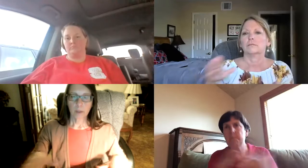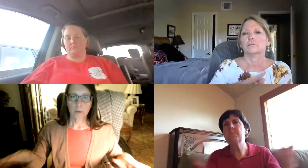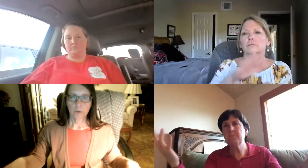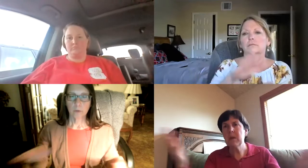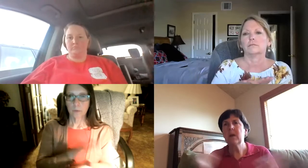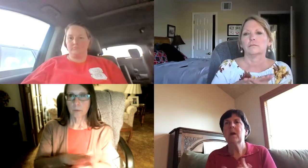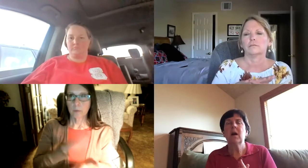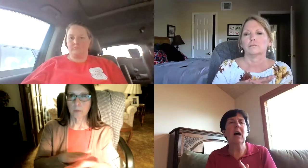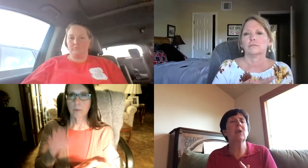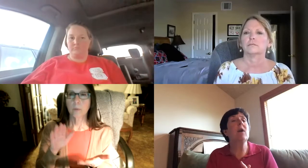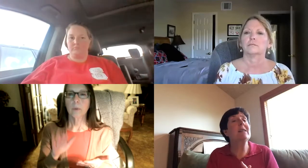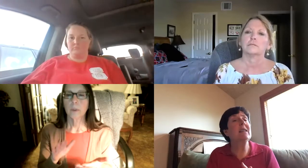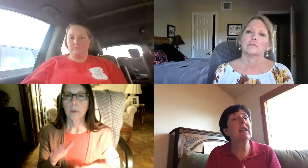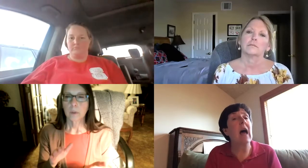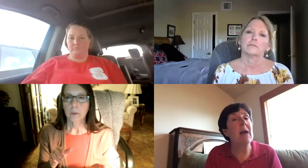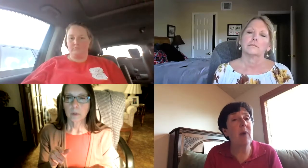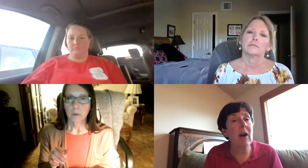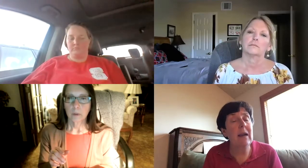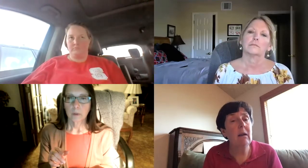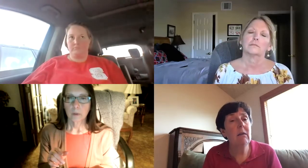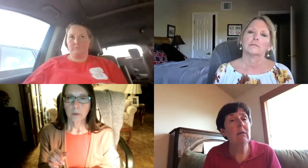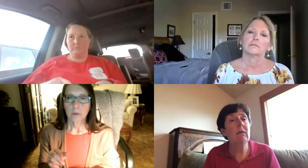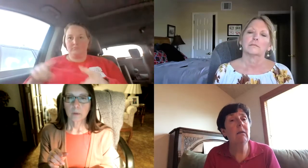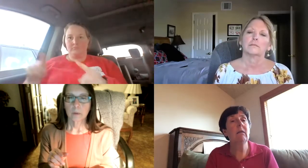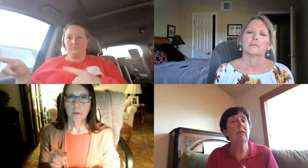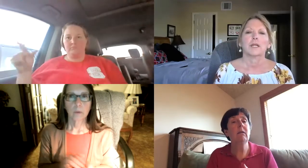Yeah. Going to the library.